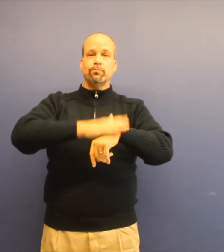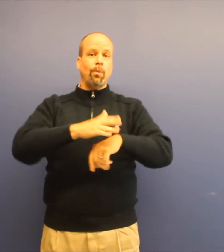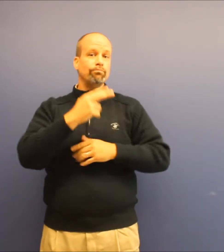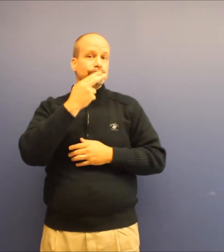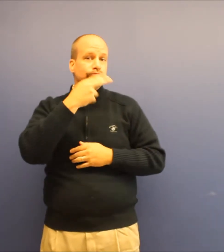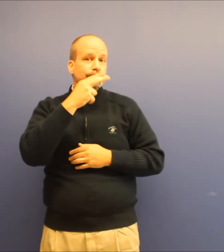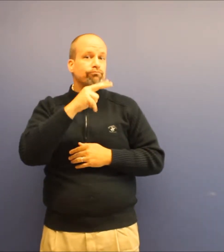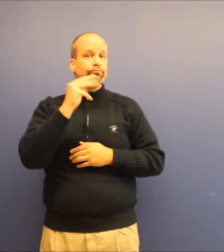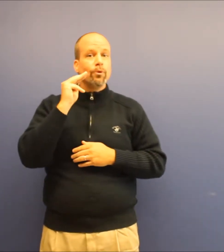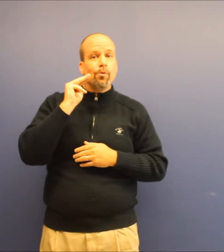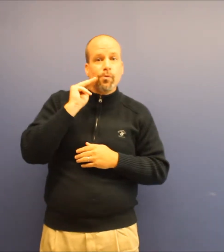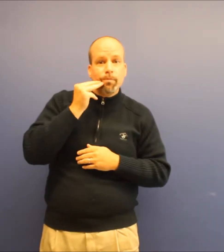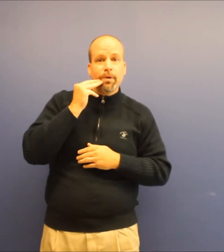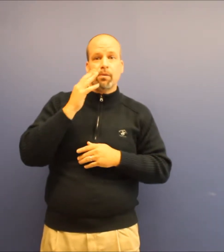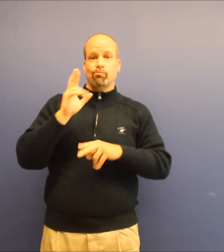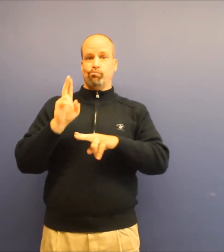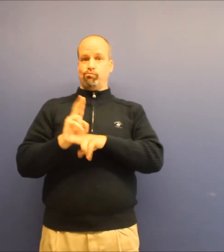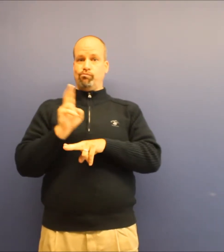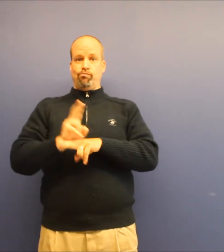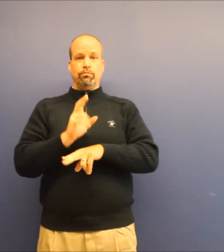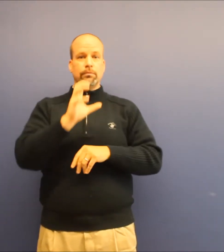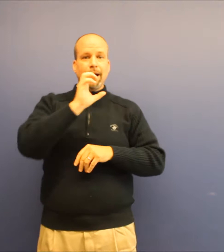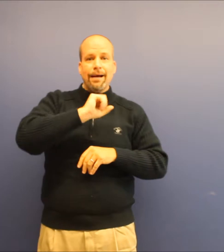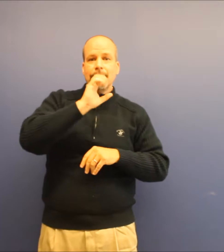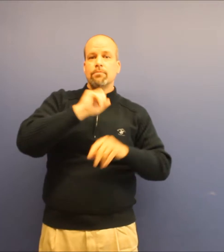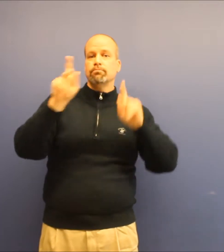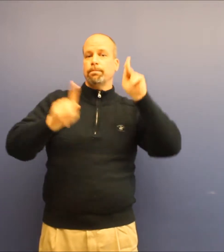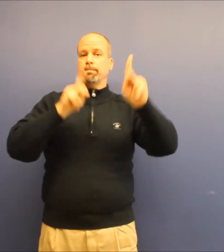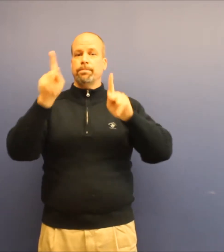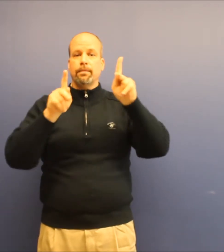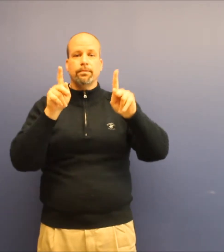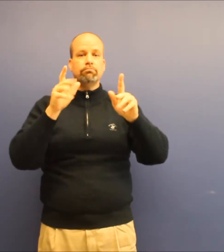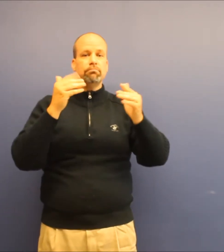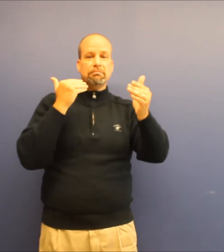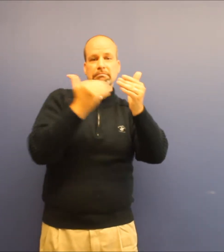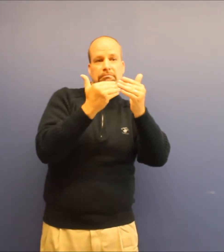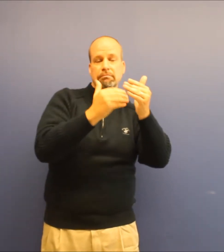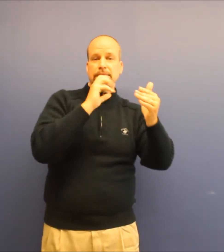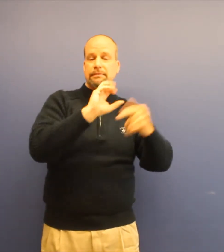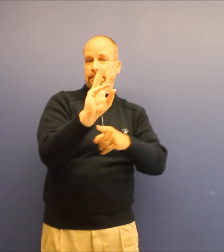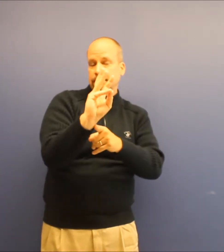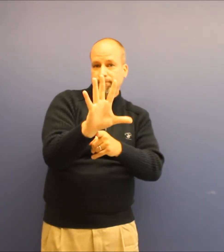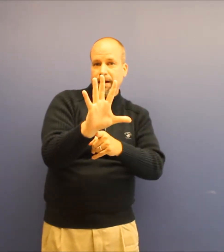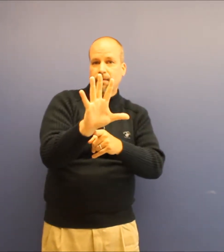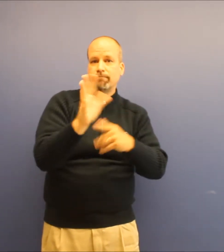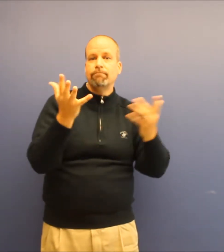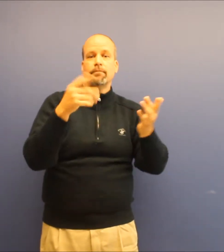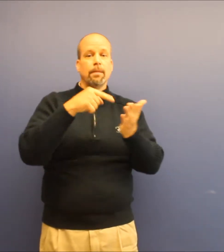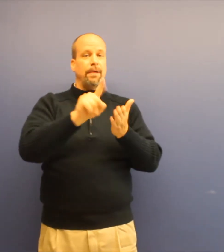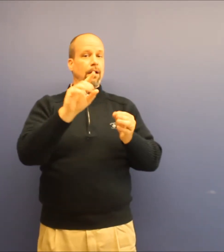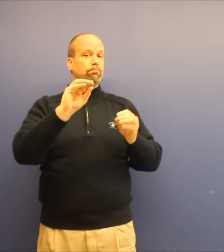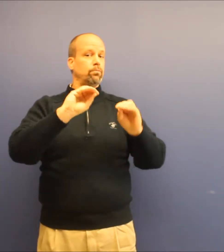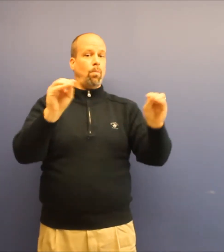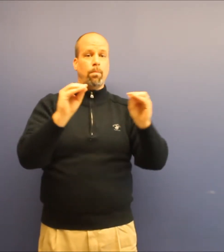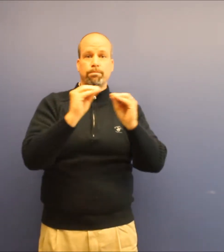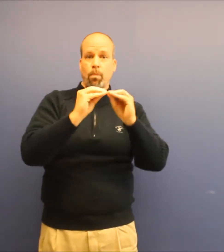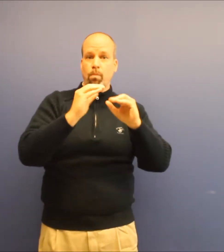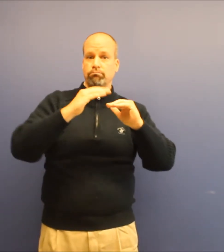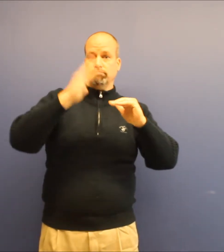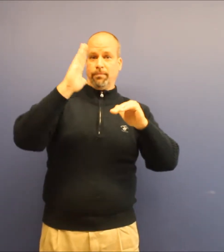The cost of insurance is based on tobacco use and age, with people nearing 65 paying no